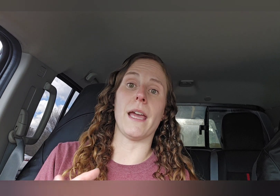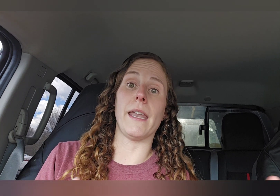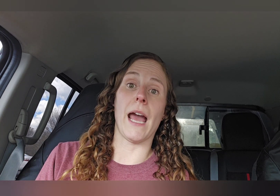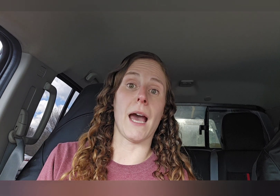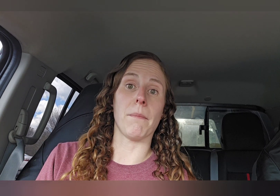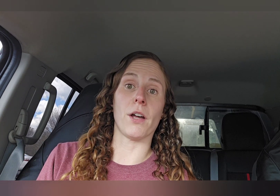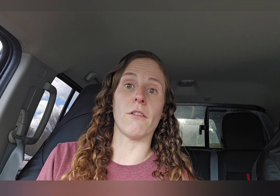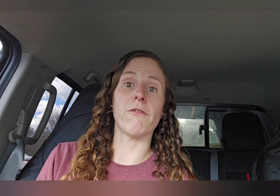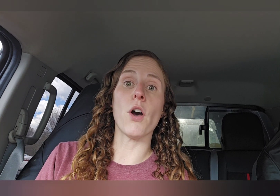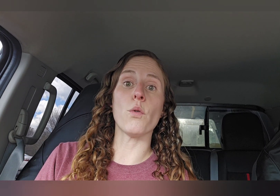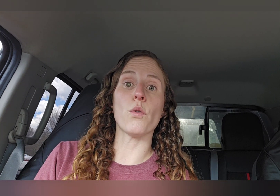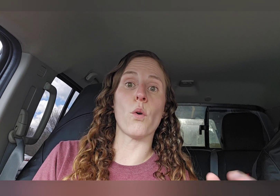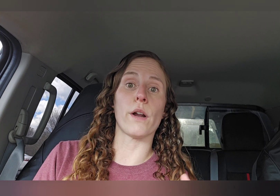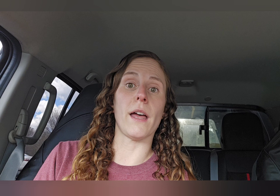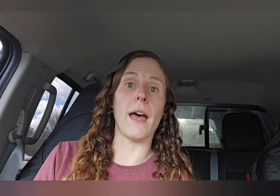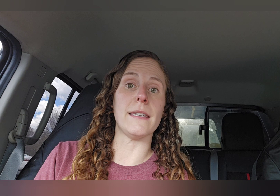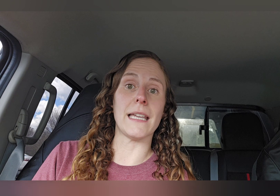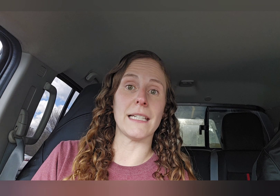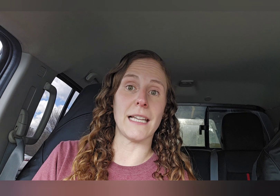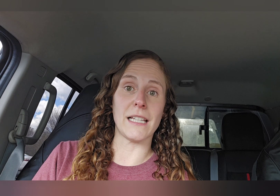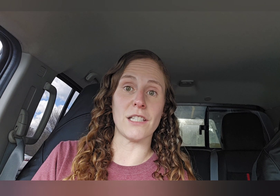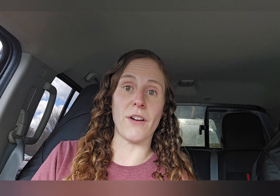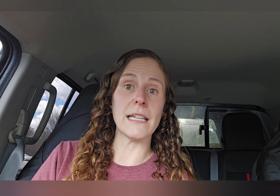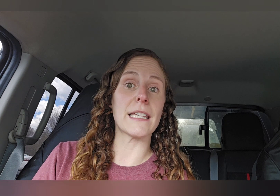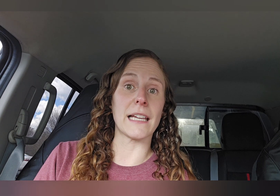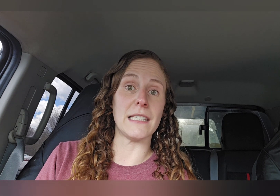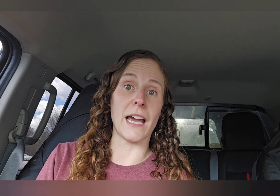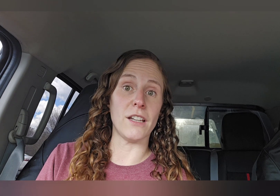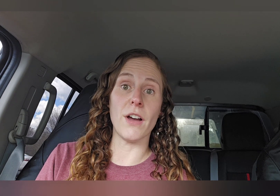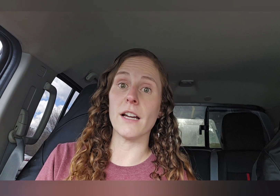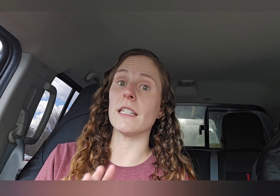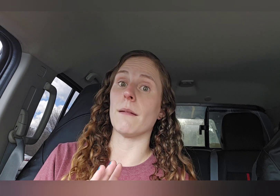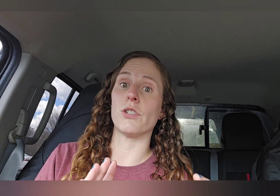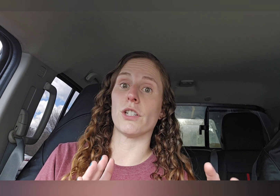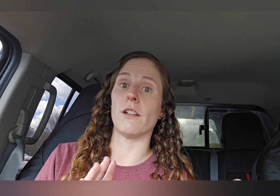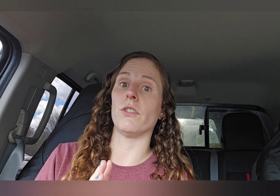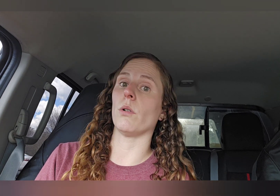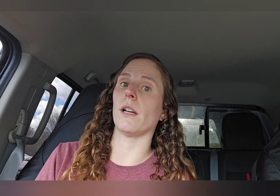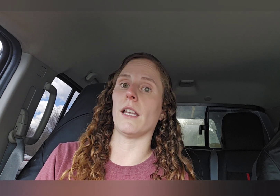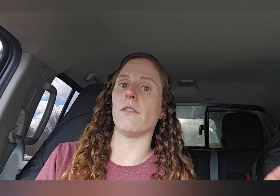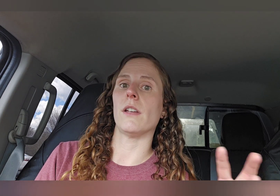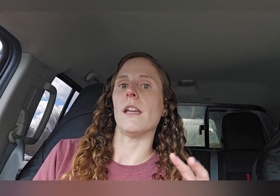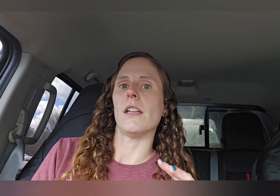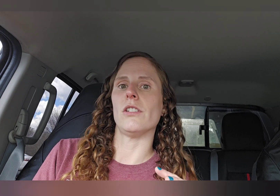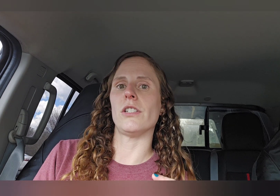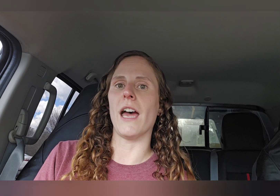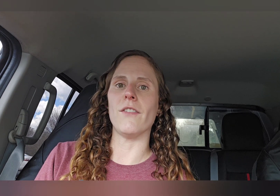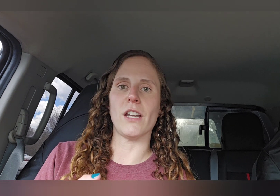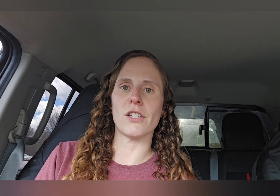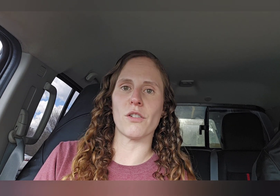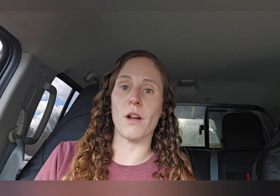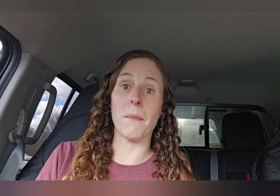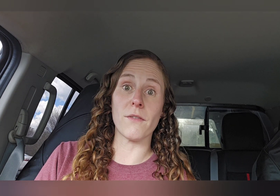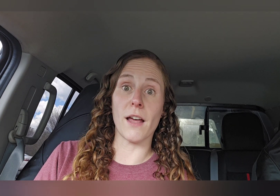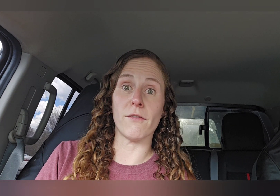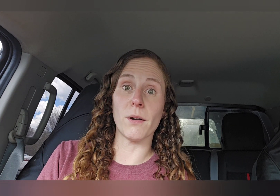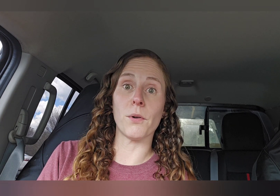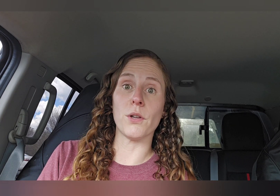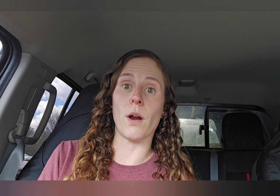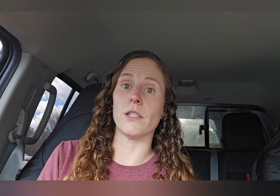an app on a phone or a designated device like a Dynavox. I'm sure if you are kind of diving into the realm of nonverbal, you are